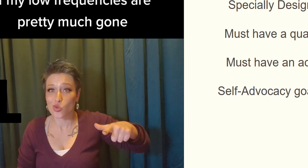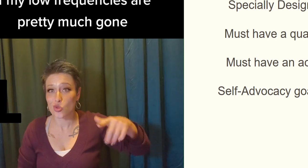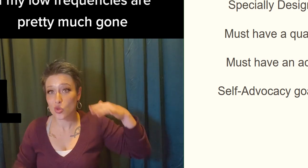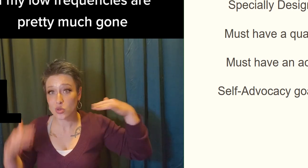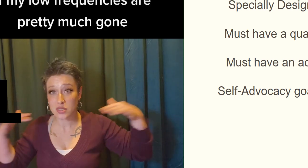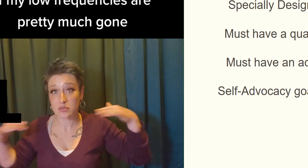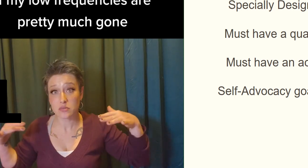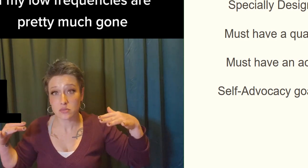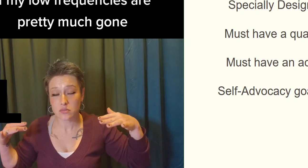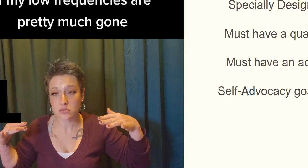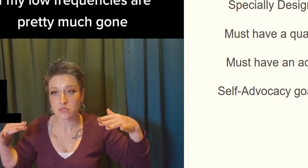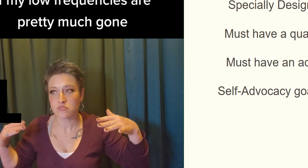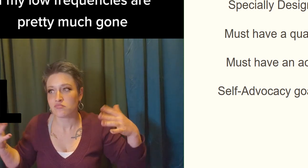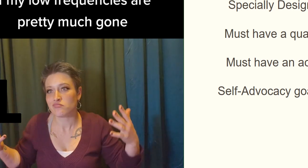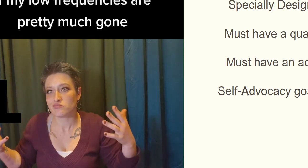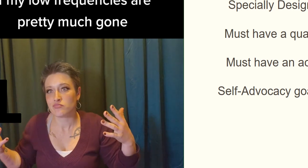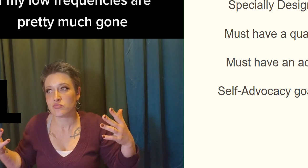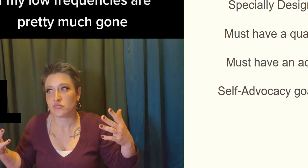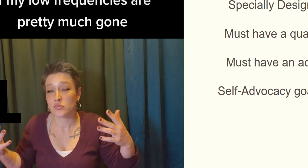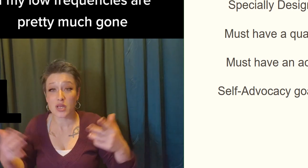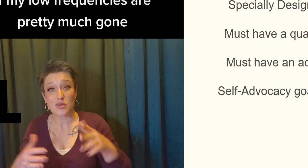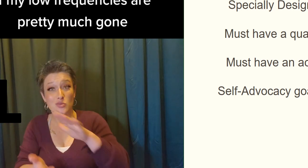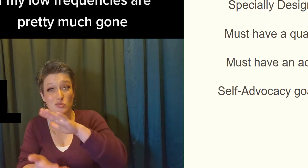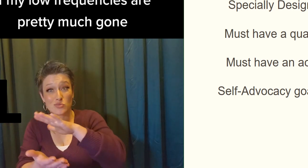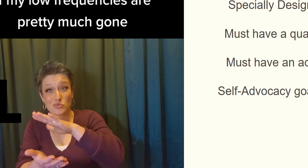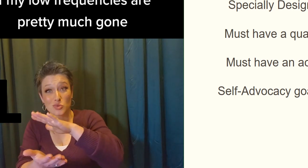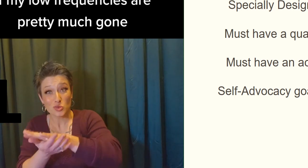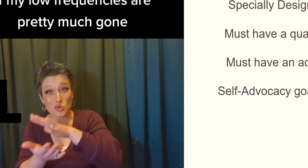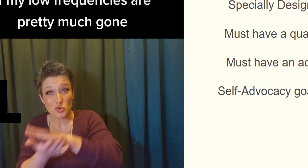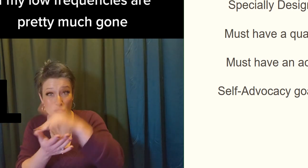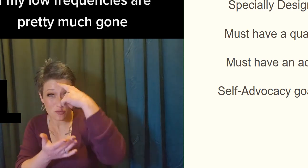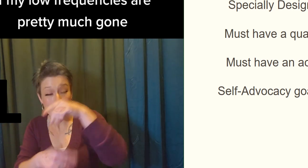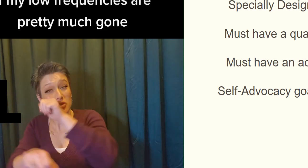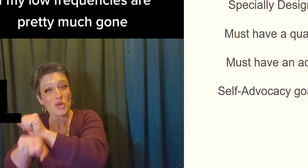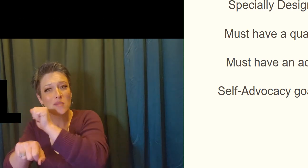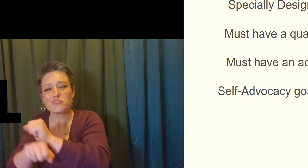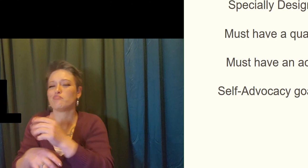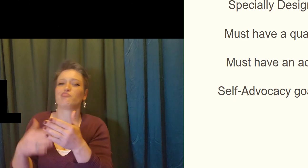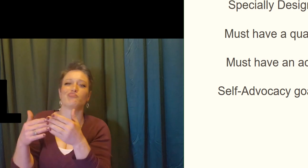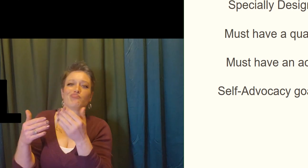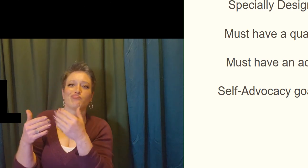it starts out mild, and then all of my low frequencies are pretty much gone.